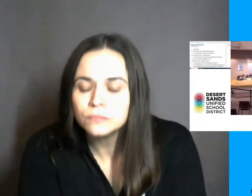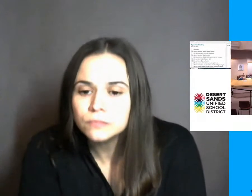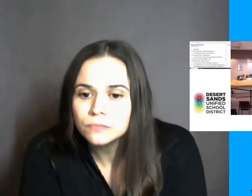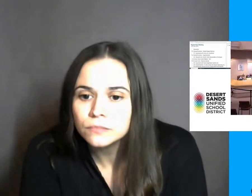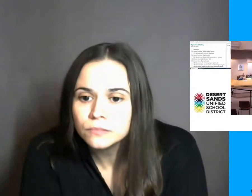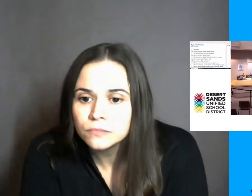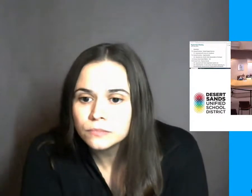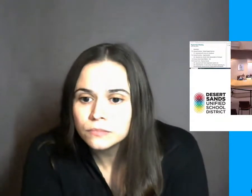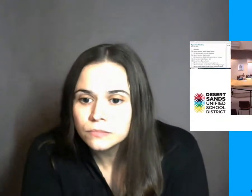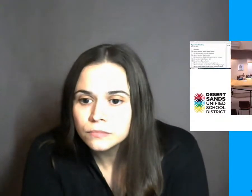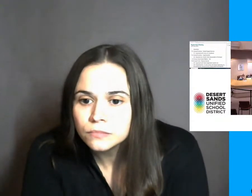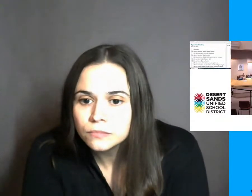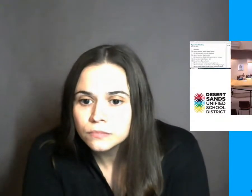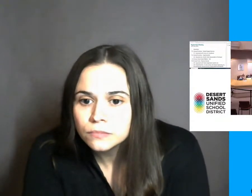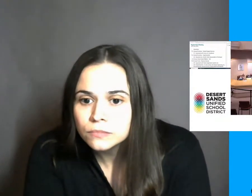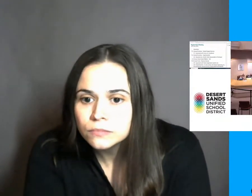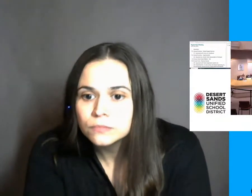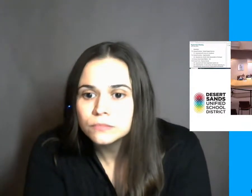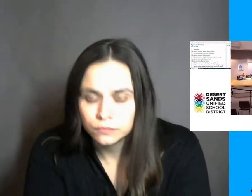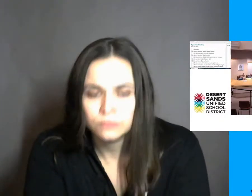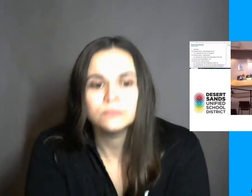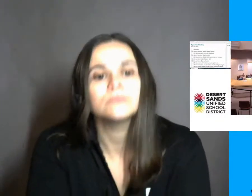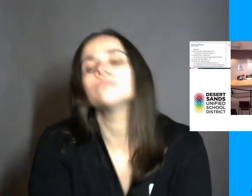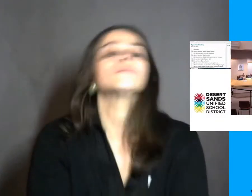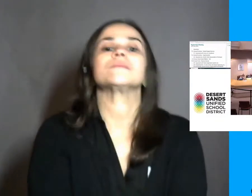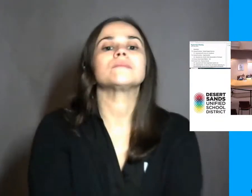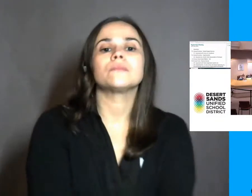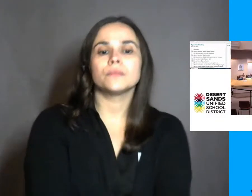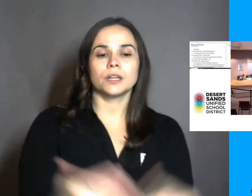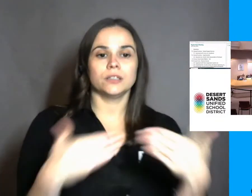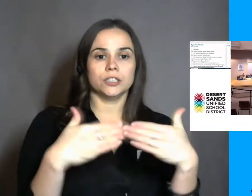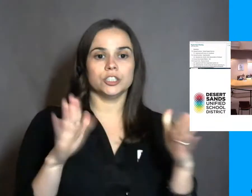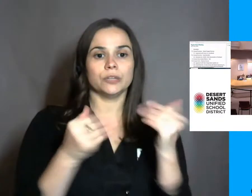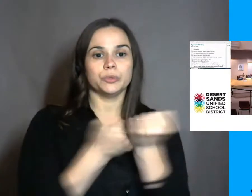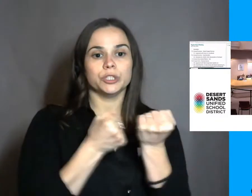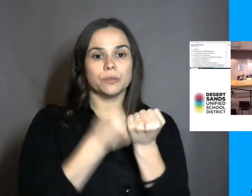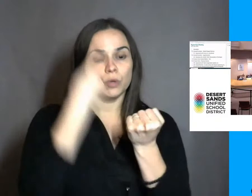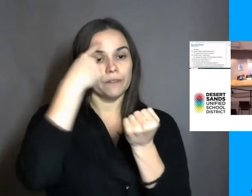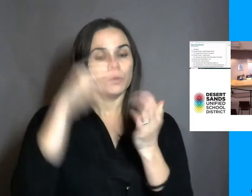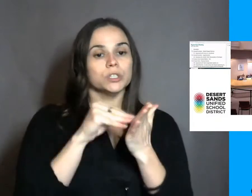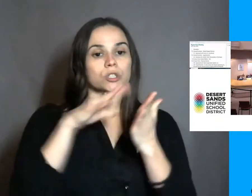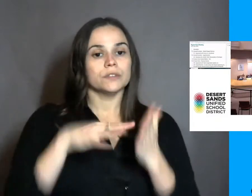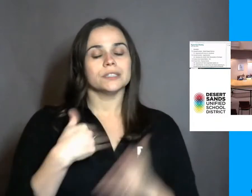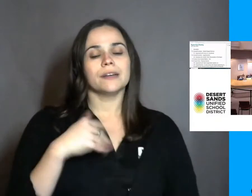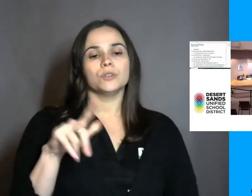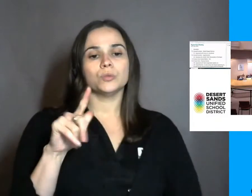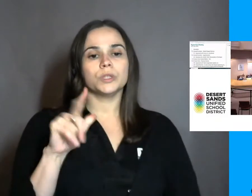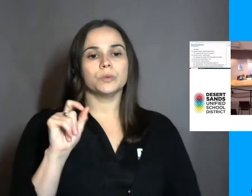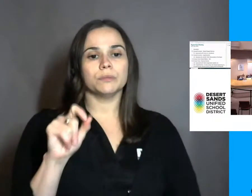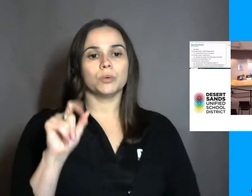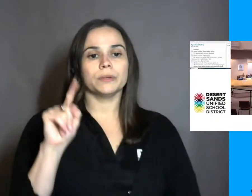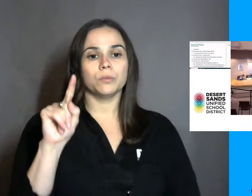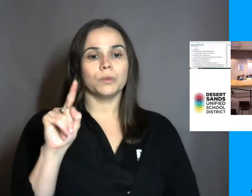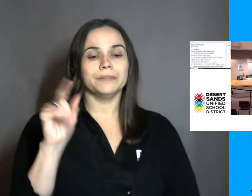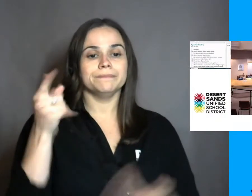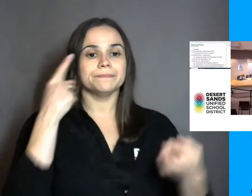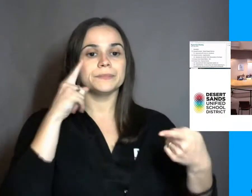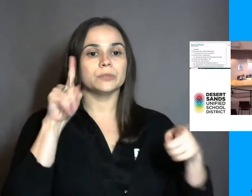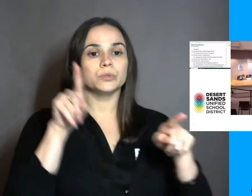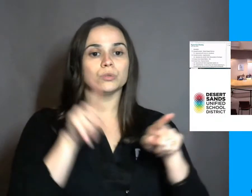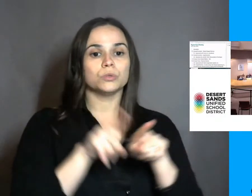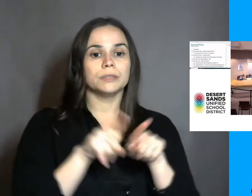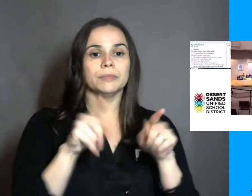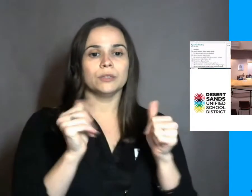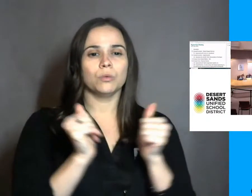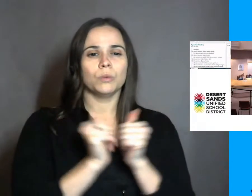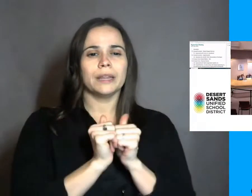21, general function student support services. We have 21.1 agreement with, is that